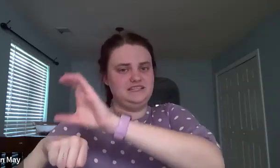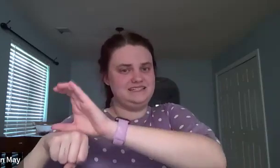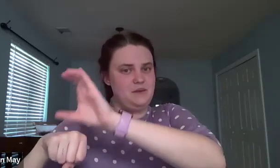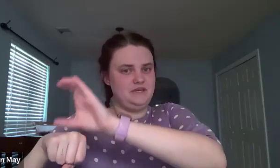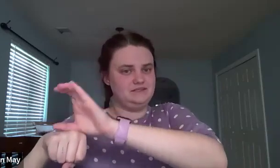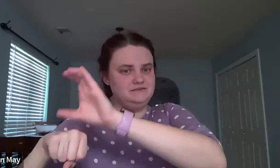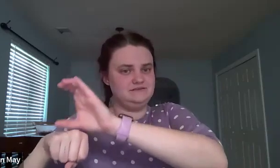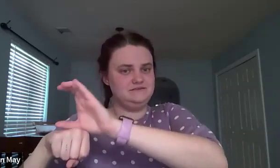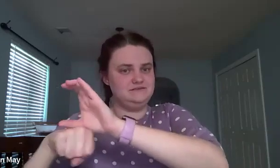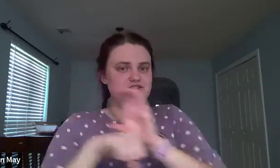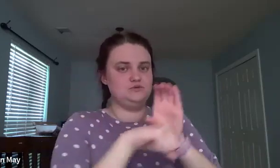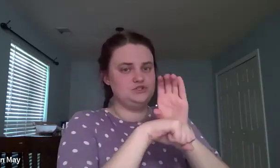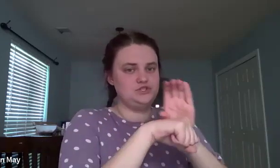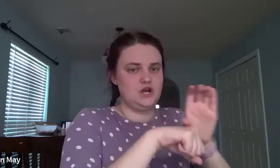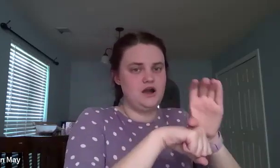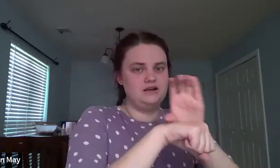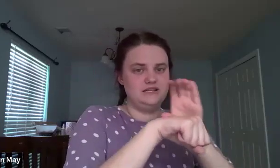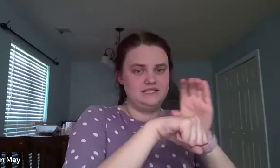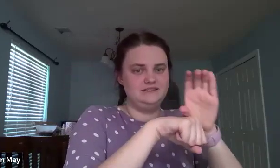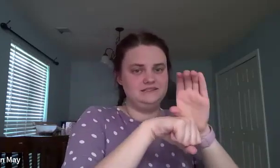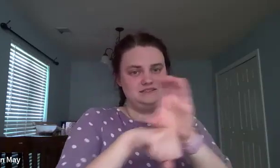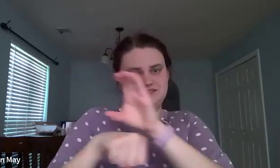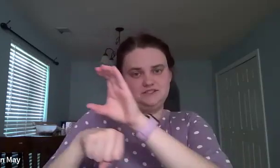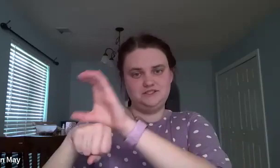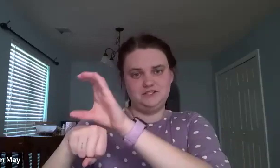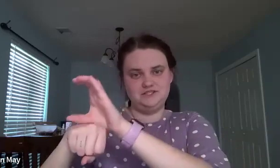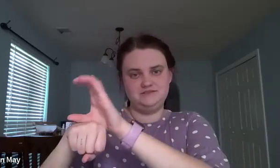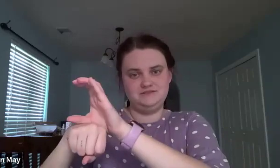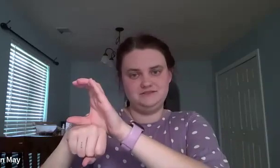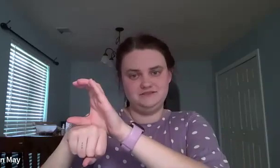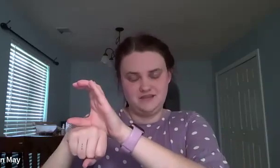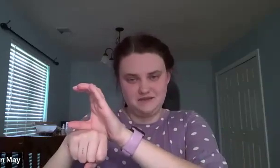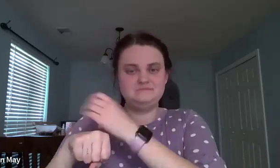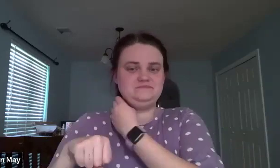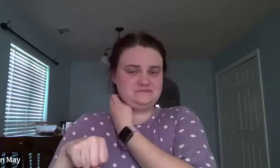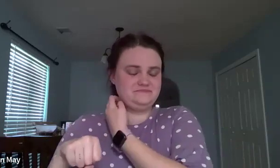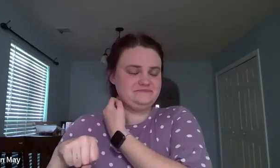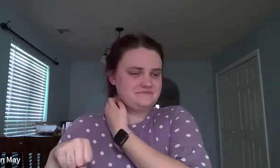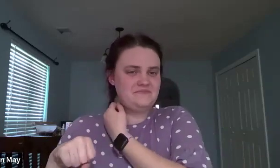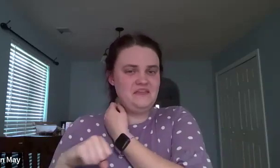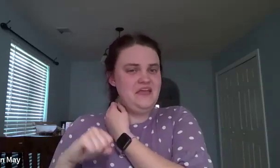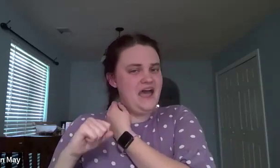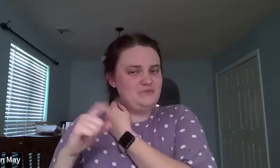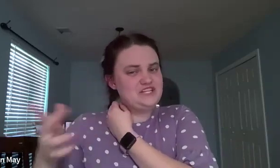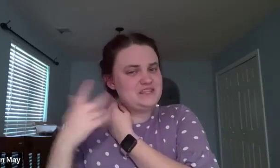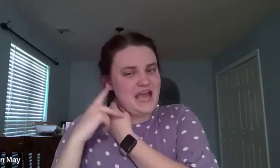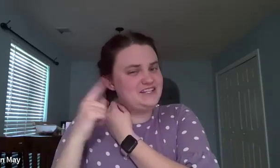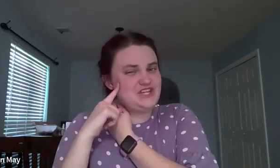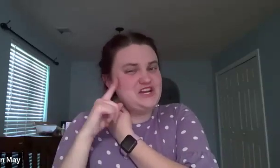like a tapping. So chocolate, church. Okay. We just think, I know